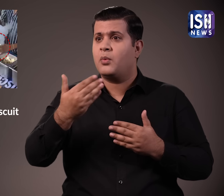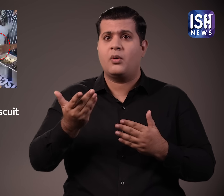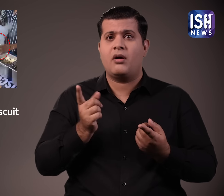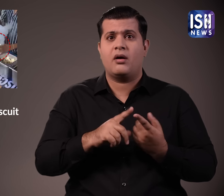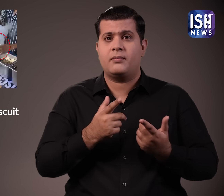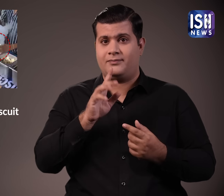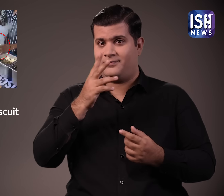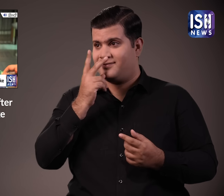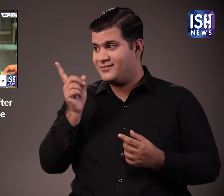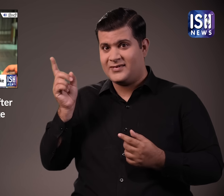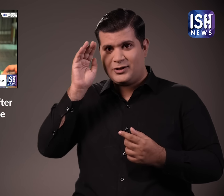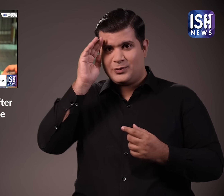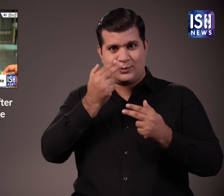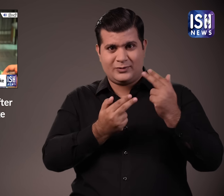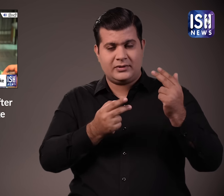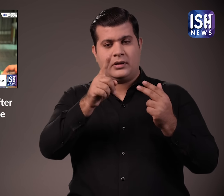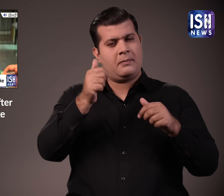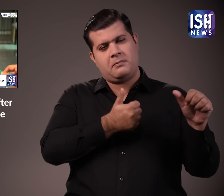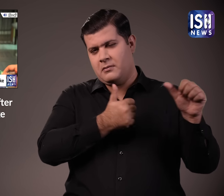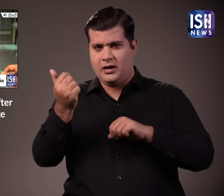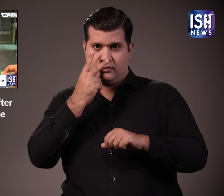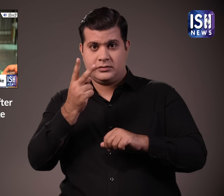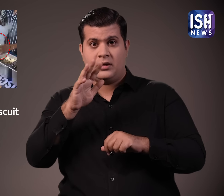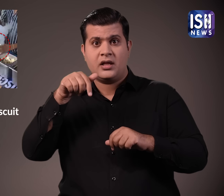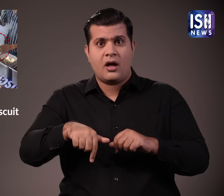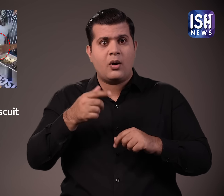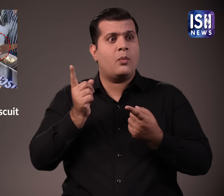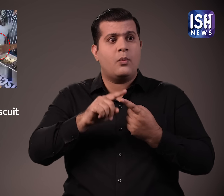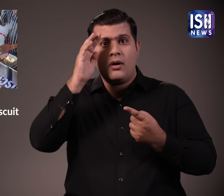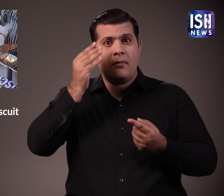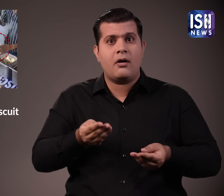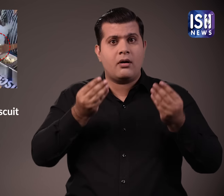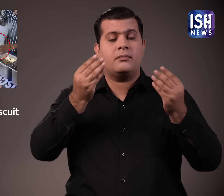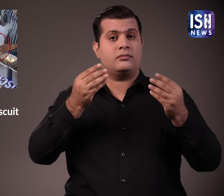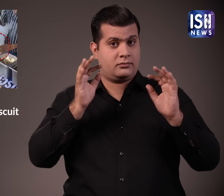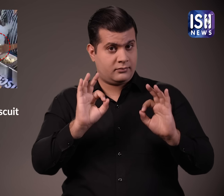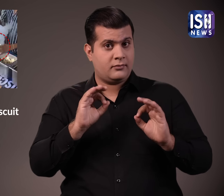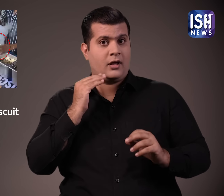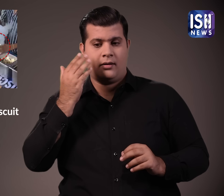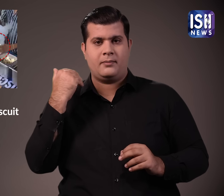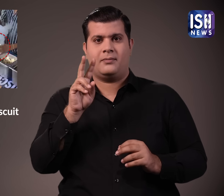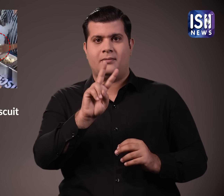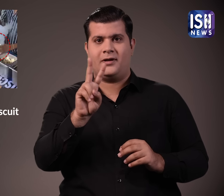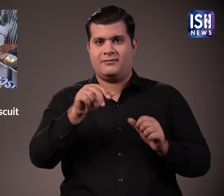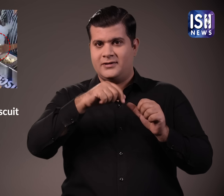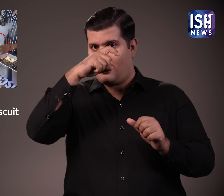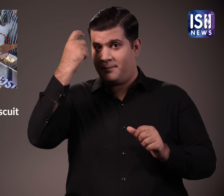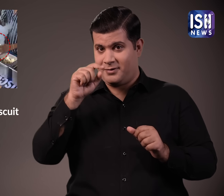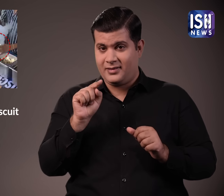Now what? Click on this link and watch the ISH news video about the accident. And there was an update in this news on 22